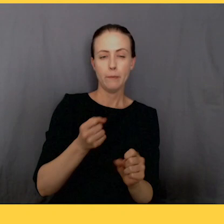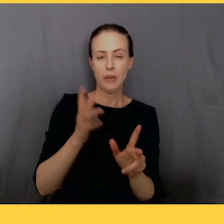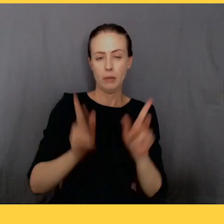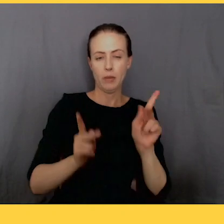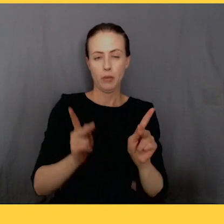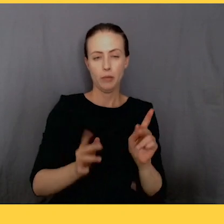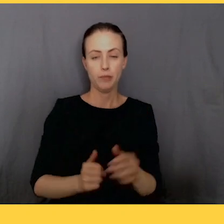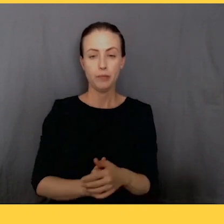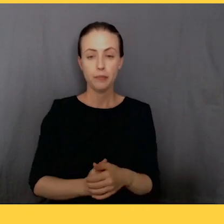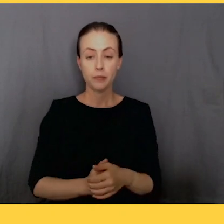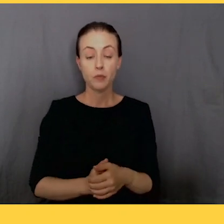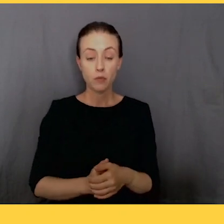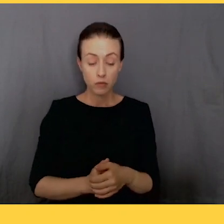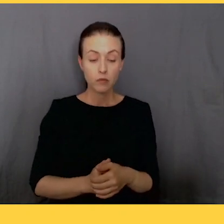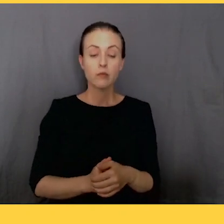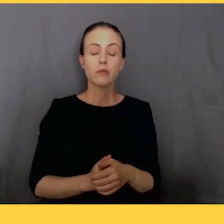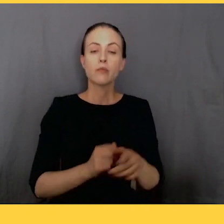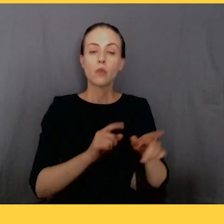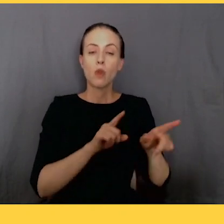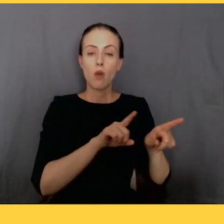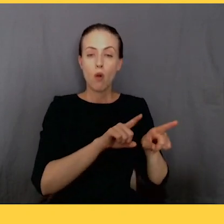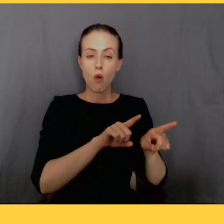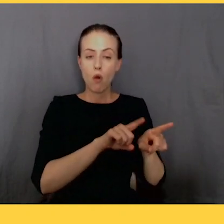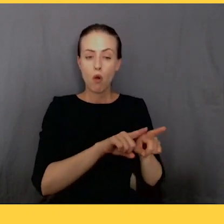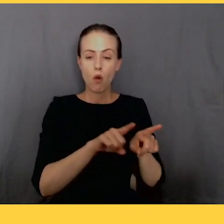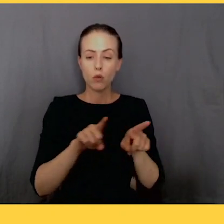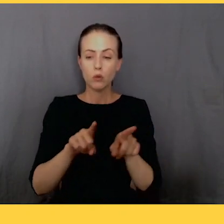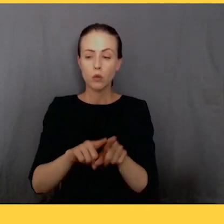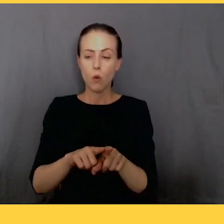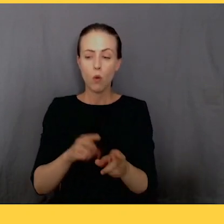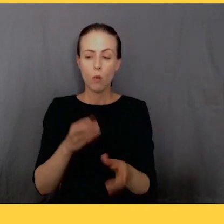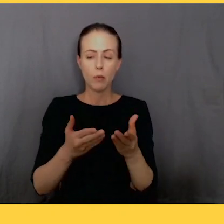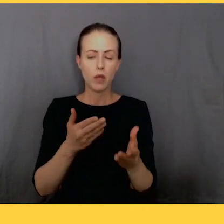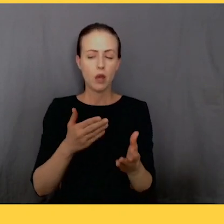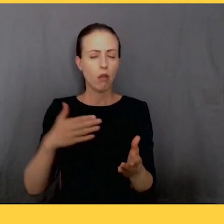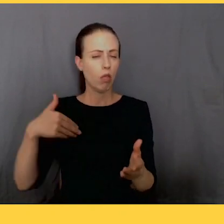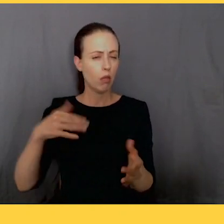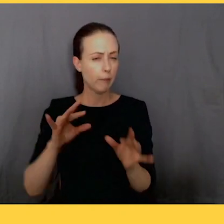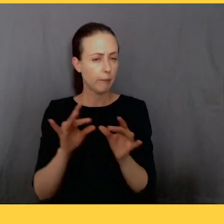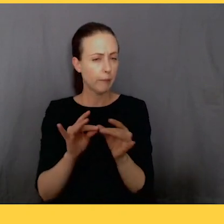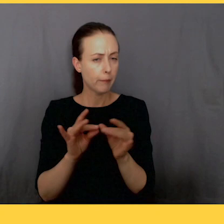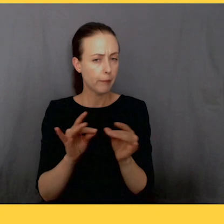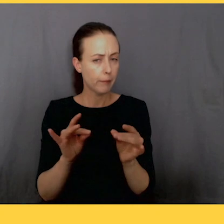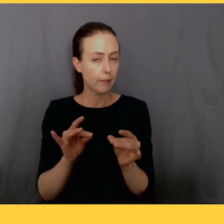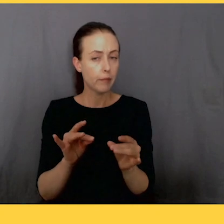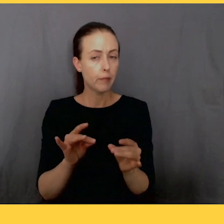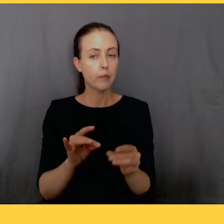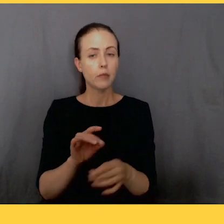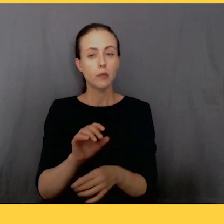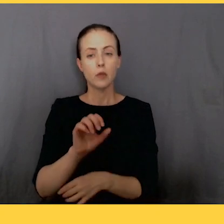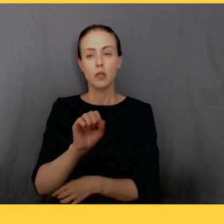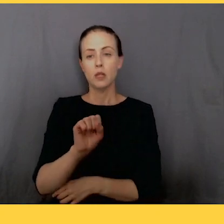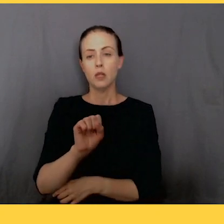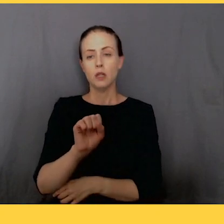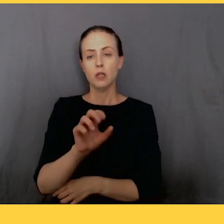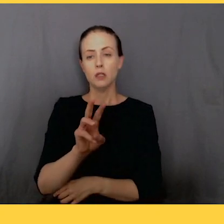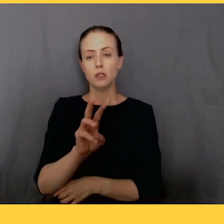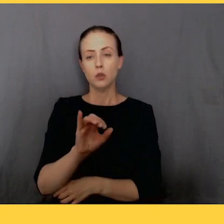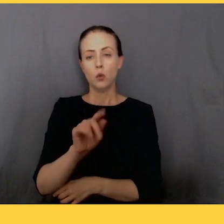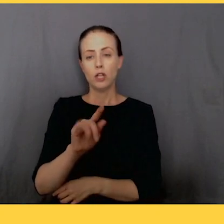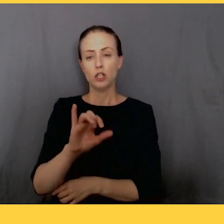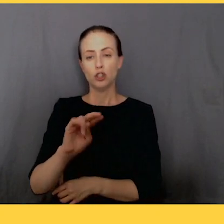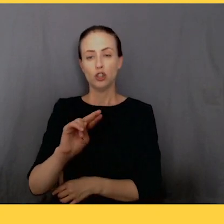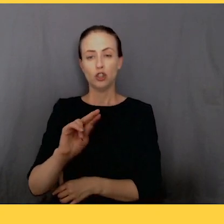I mentioned is, or I may not have touched on the detail, is what we call switching playbook. One of the